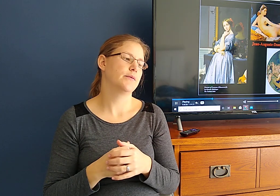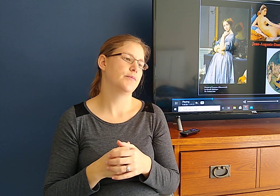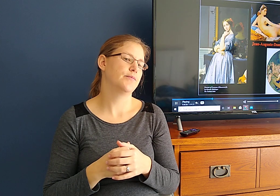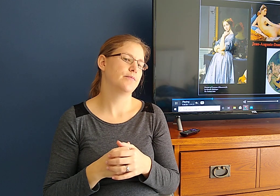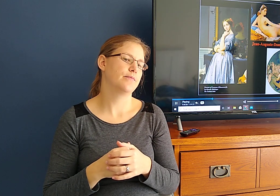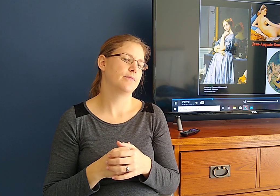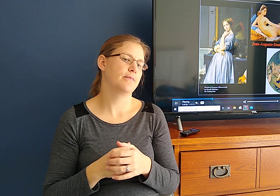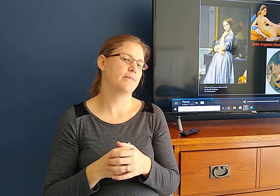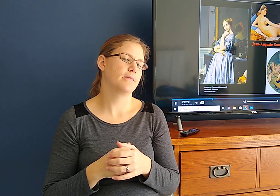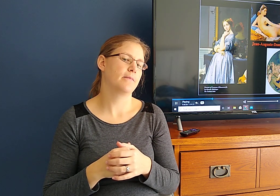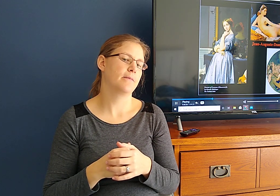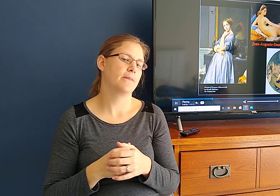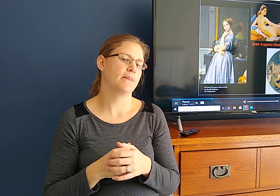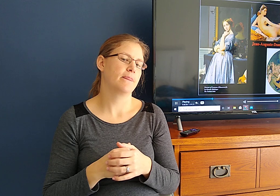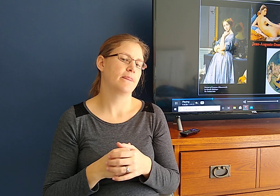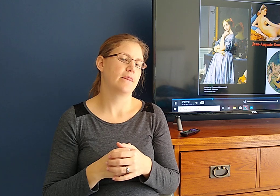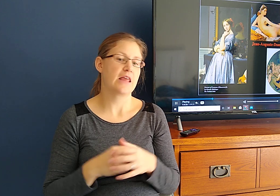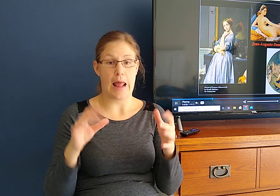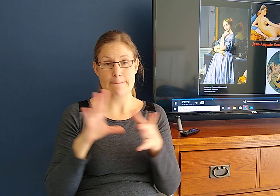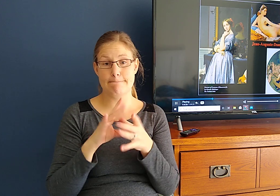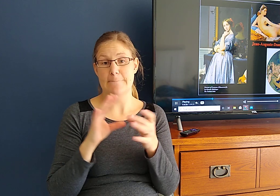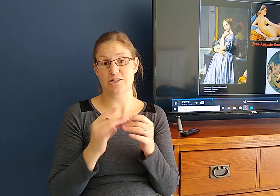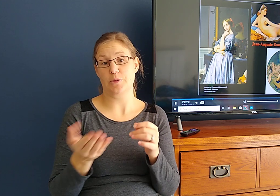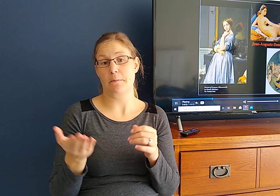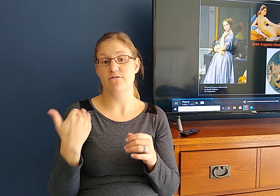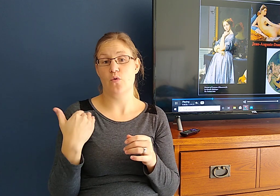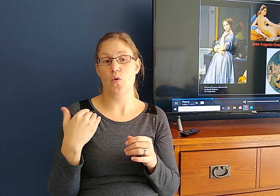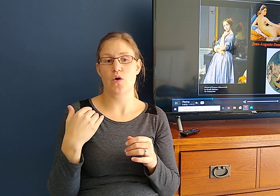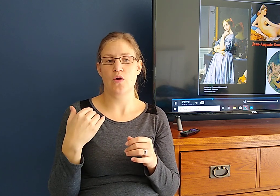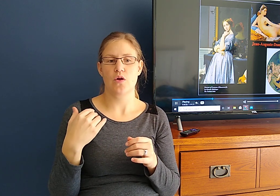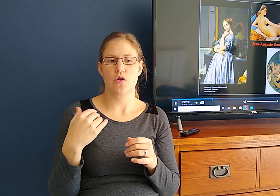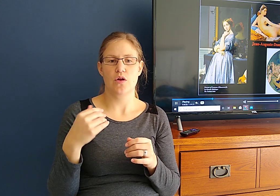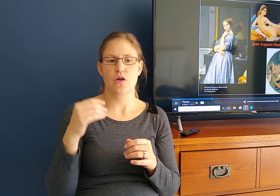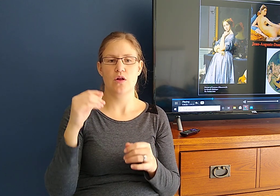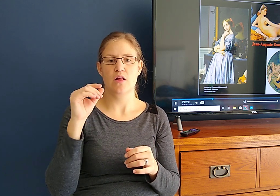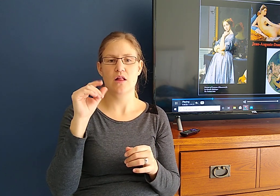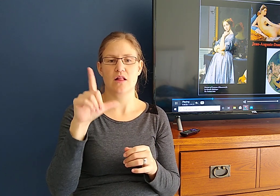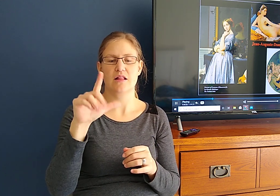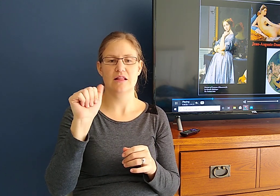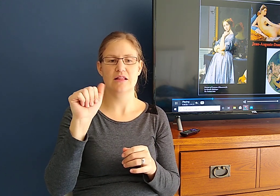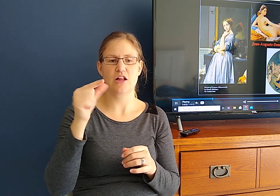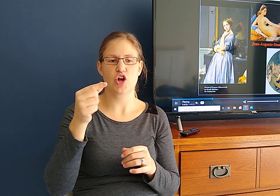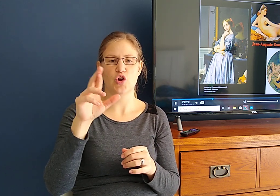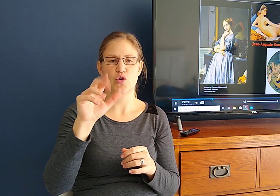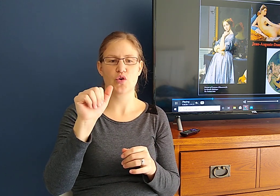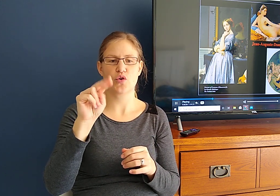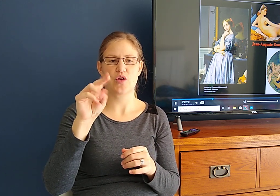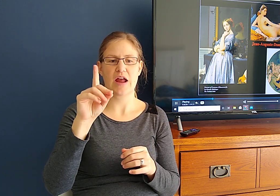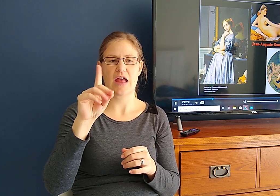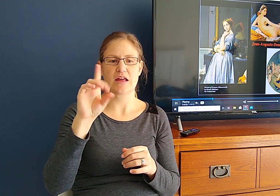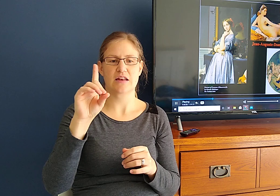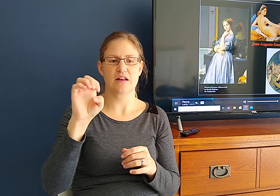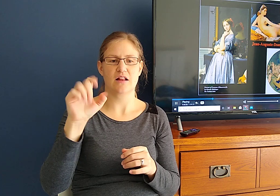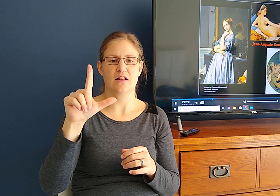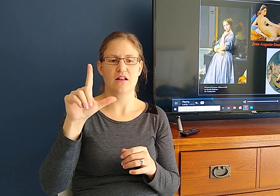And then, as I mentioned before, the La Grande Odalisque is one of the most important works by Ong. It was